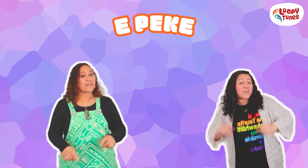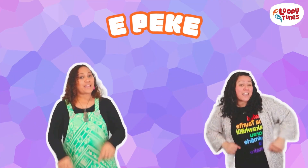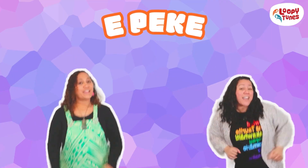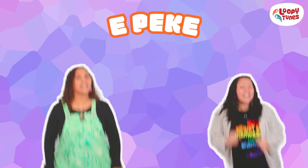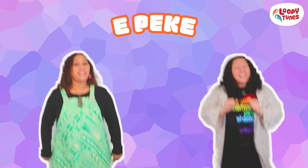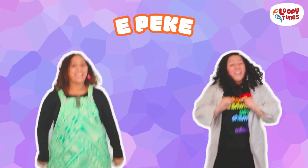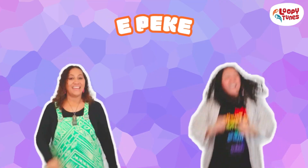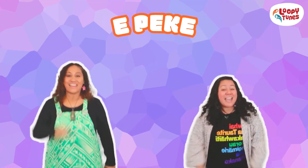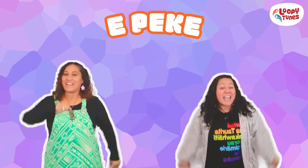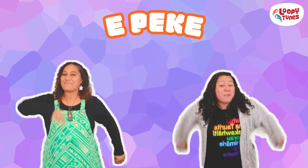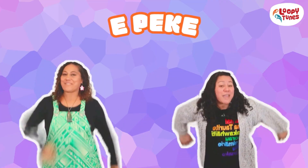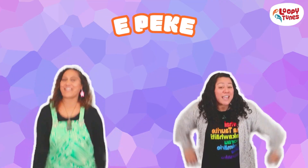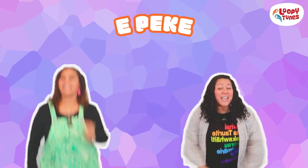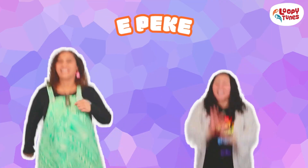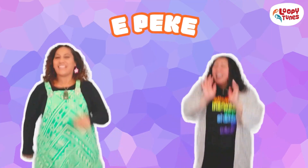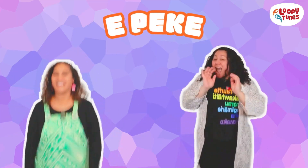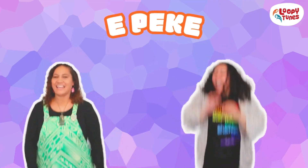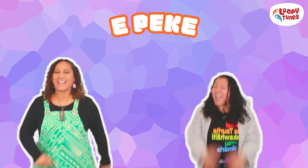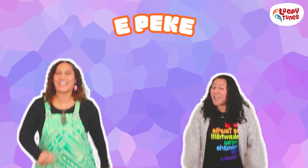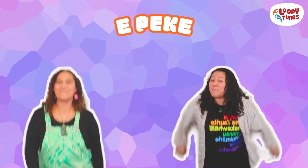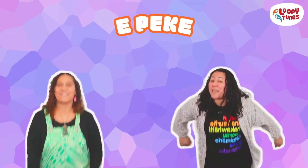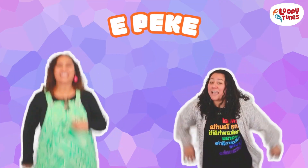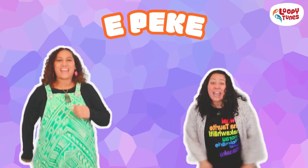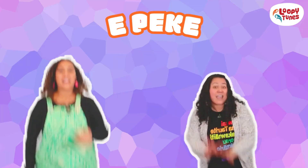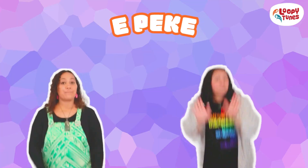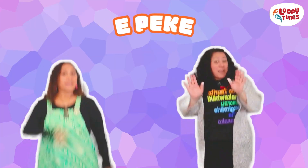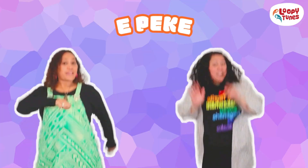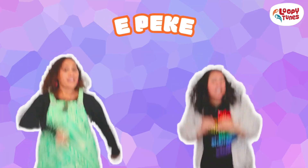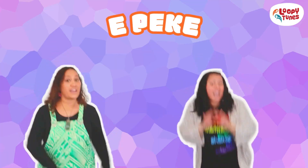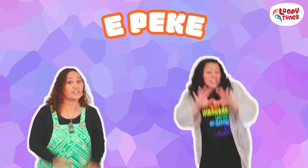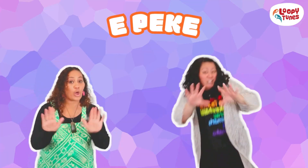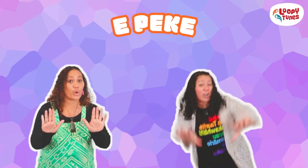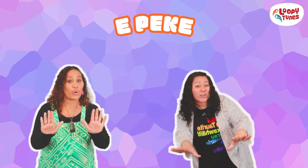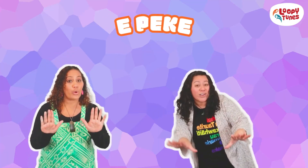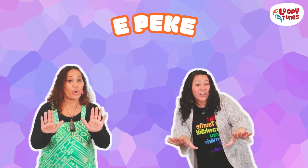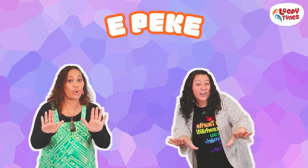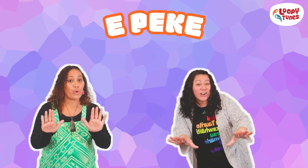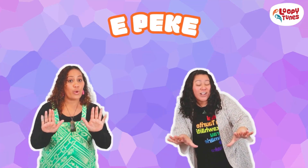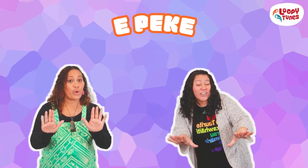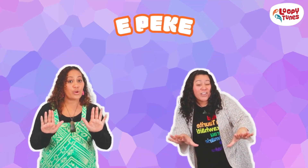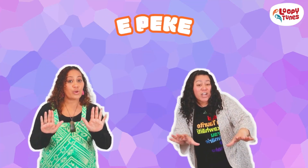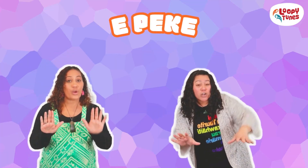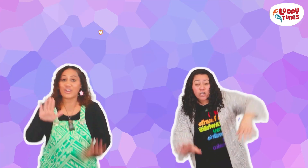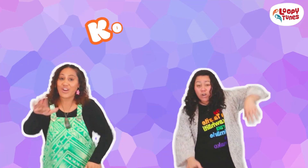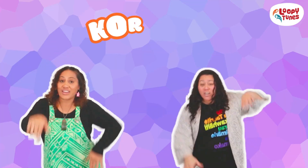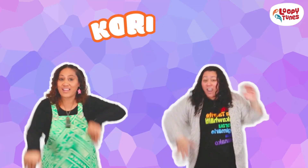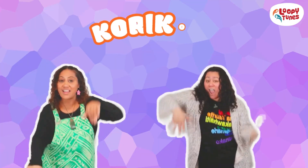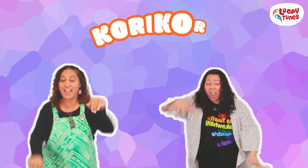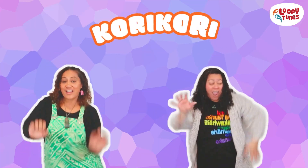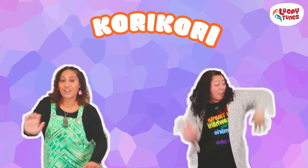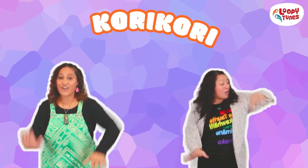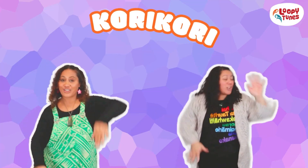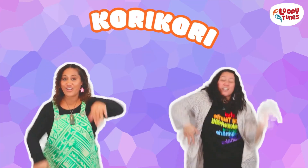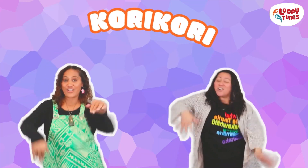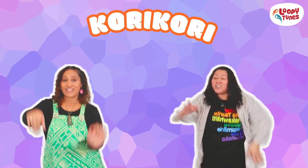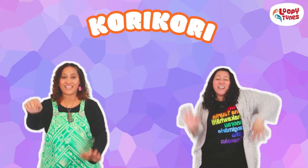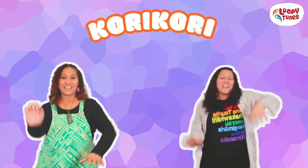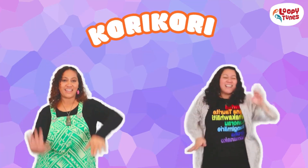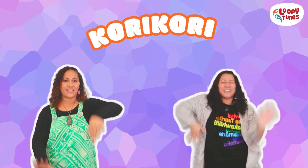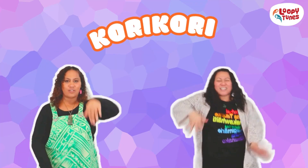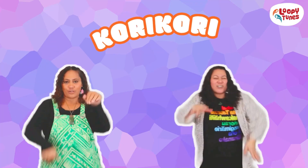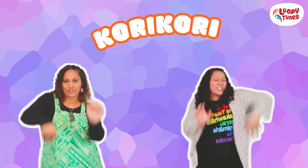E peke, e peke, e peke, e peke kia tau. Korikori,